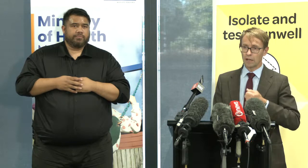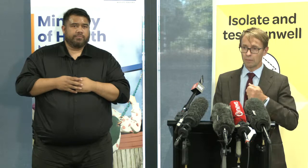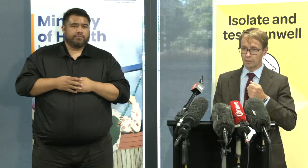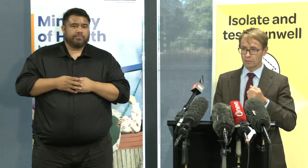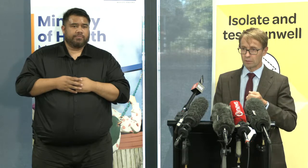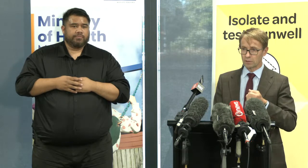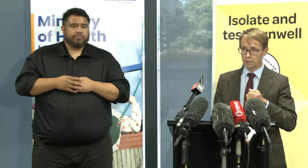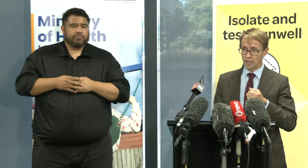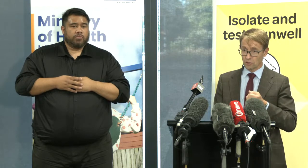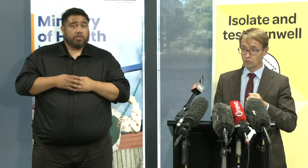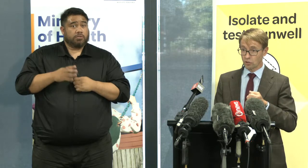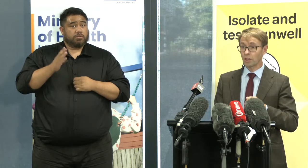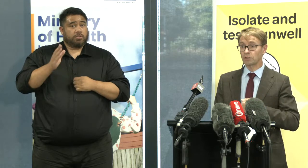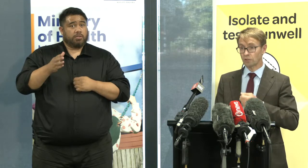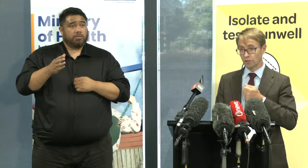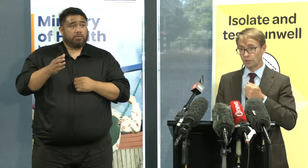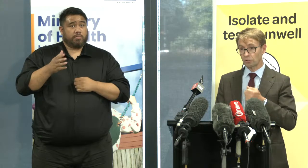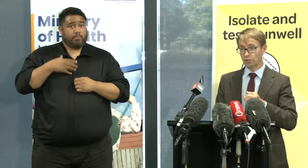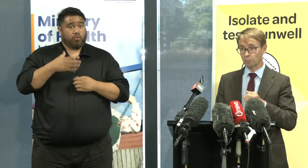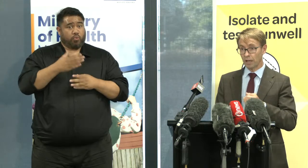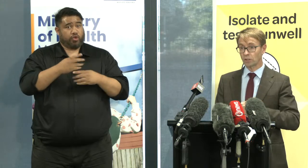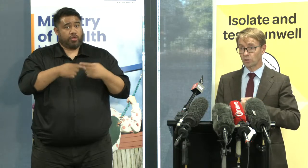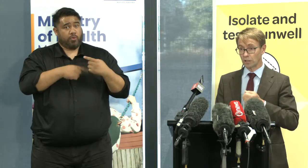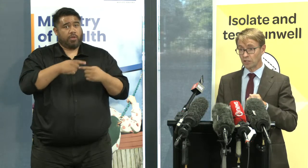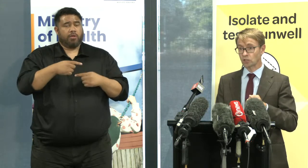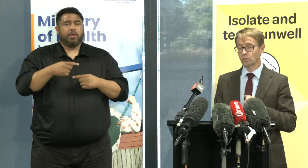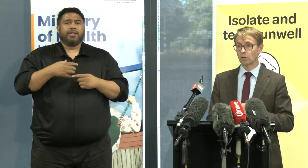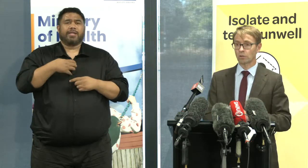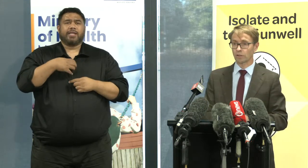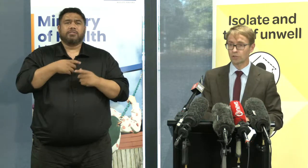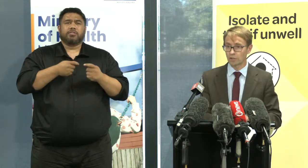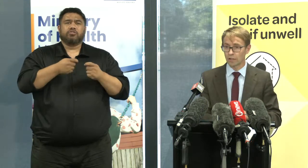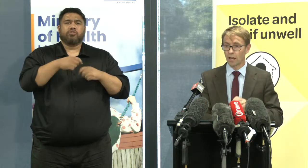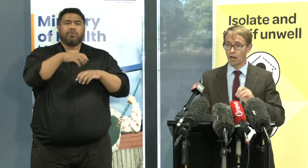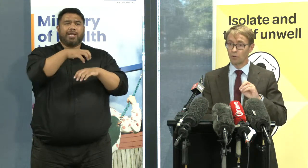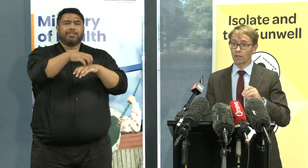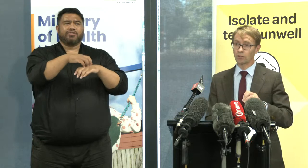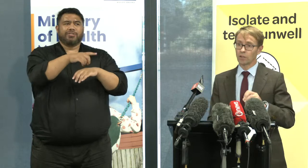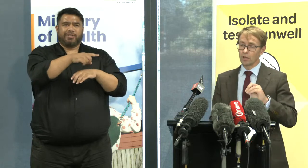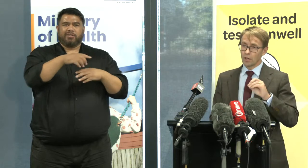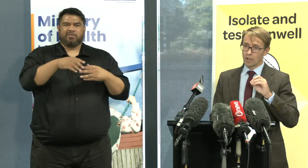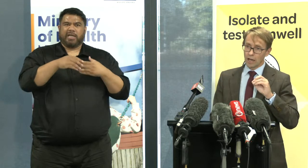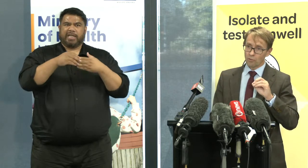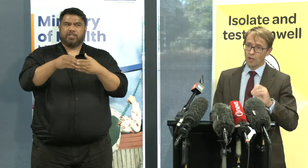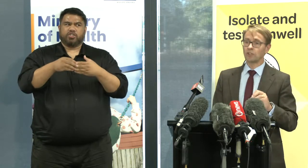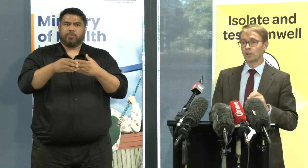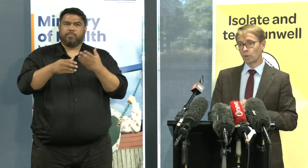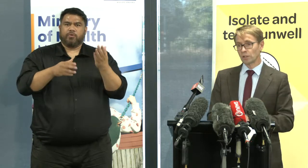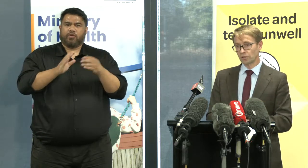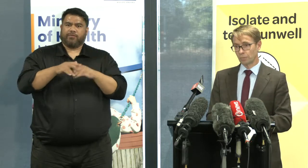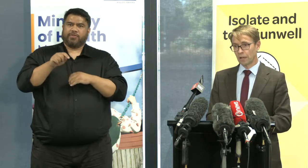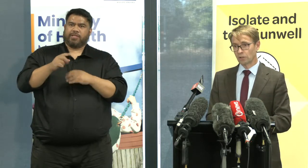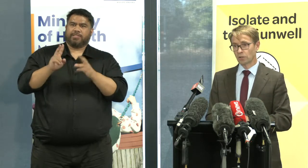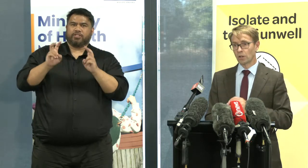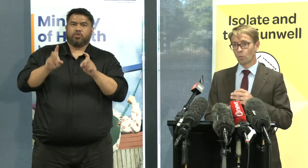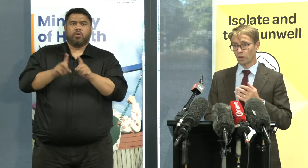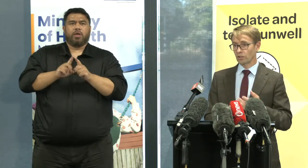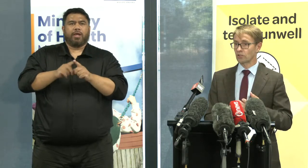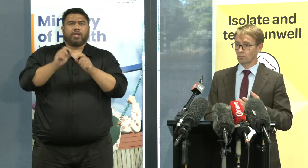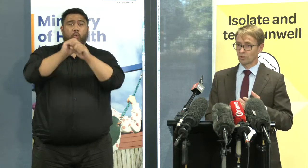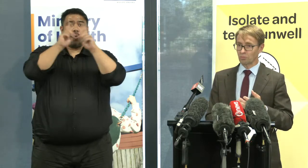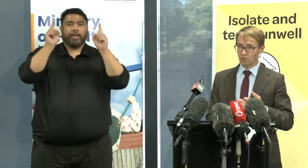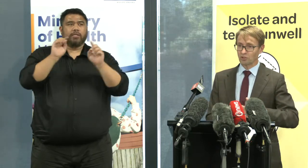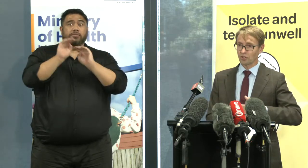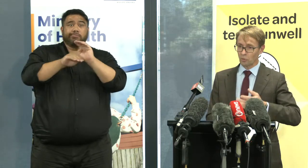work, and the Cancer Control Agency is playing a leadership role in this around raising awareness about what